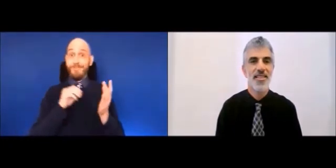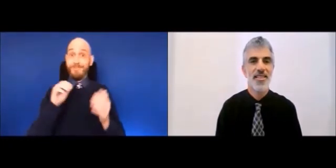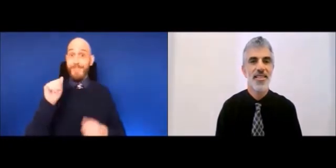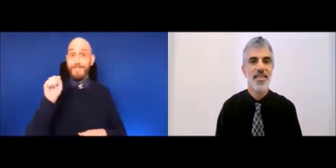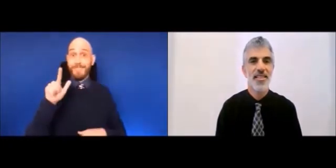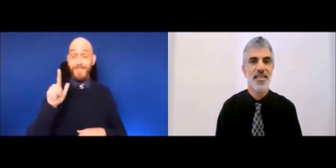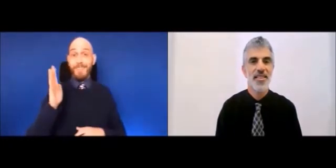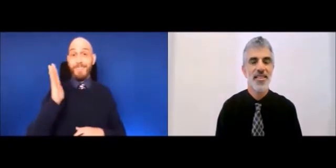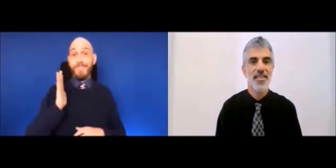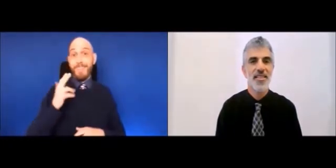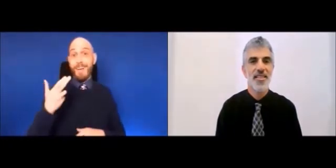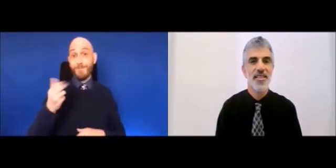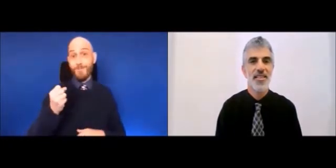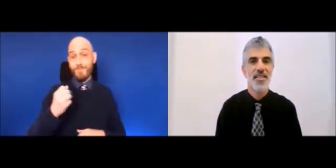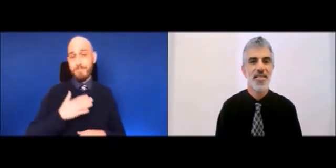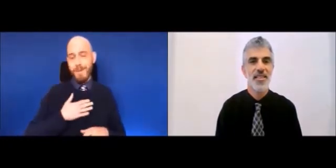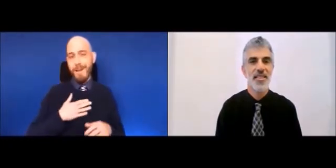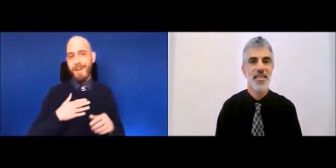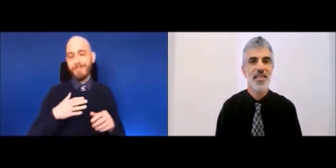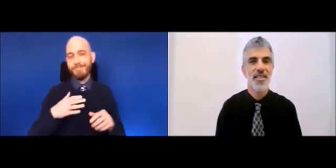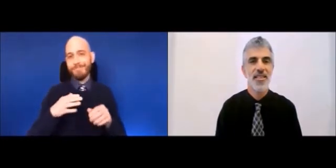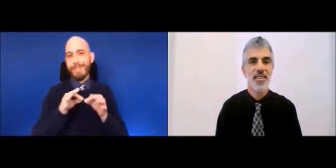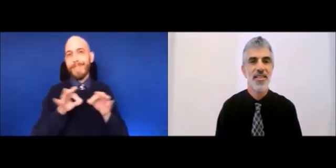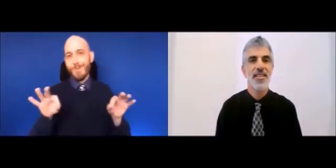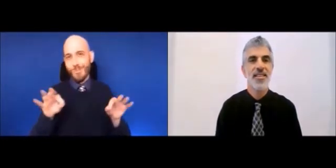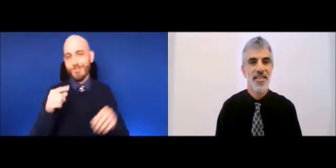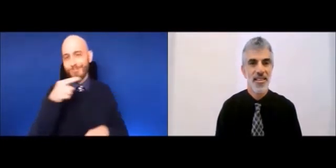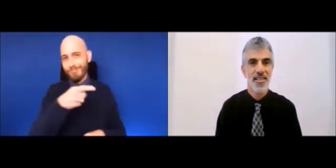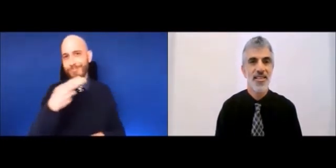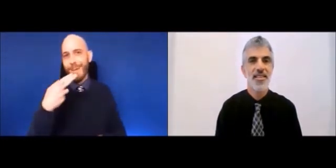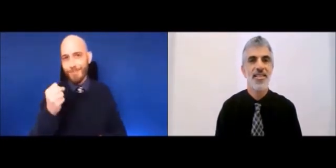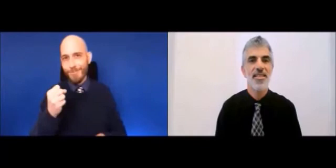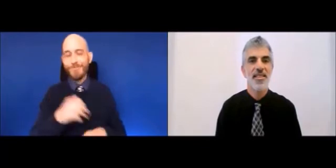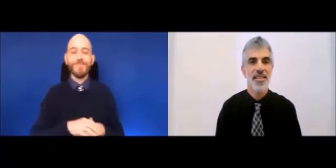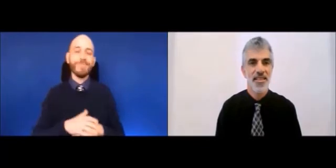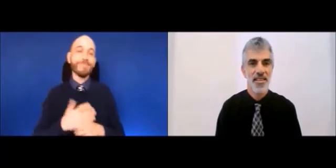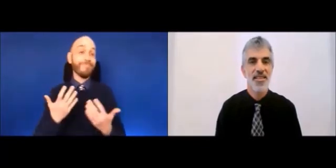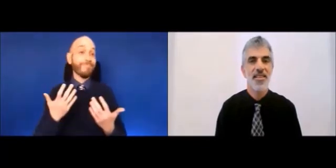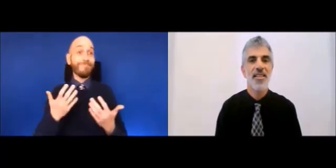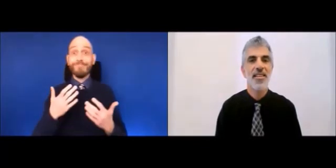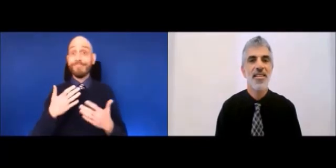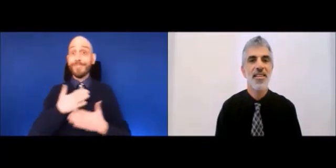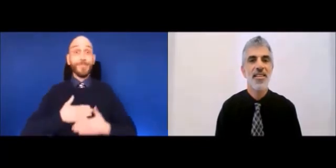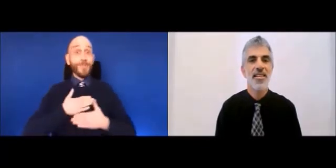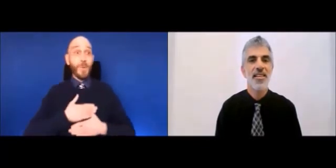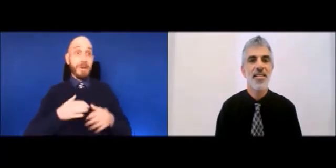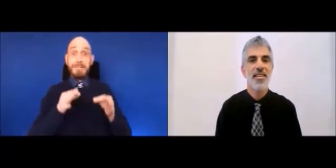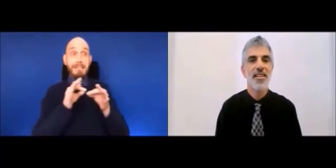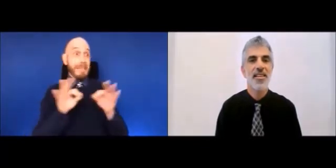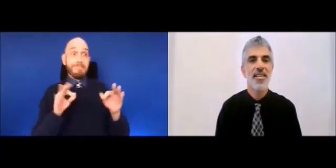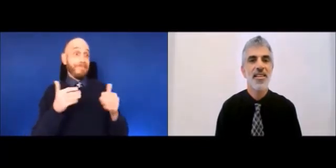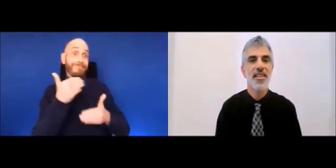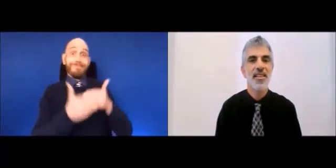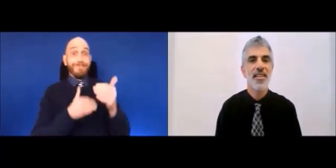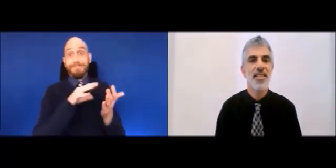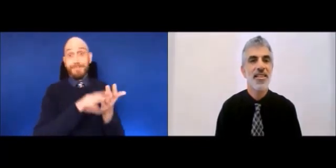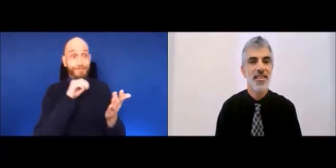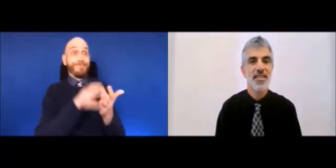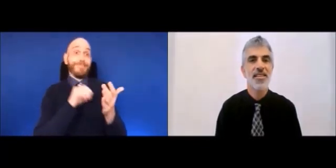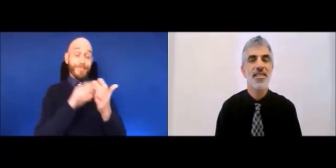I first started learning American Sign Language in high school when I took ASL to meet my language requirements. I